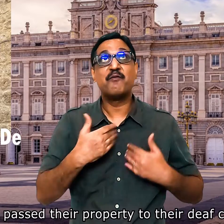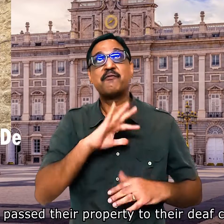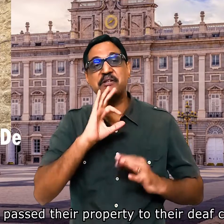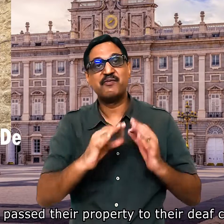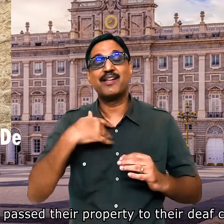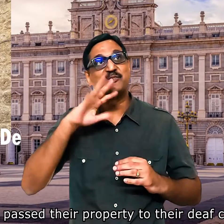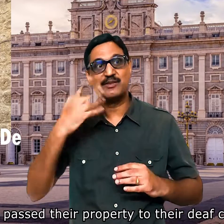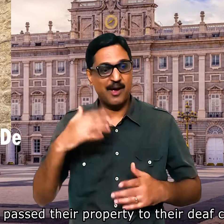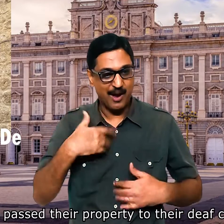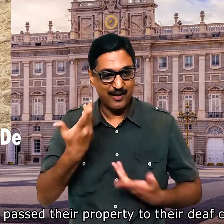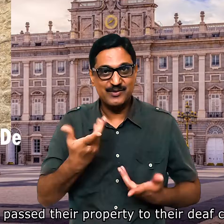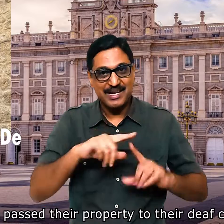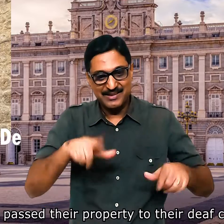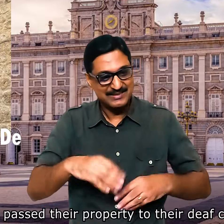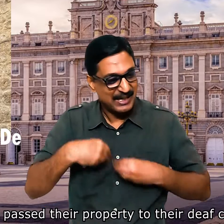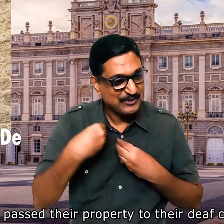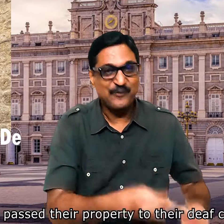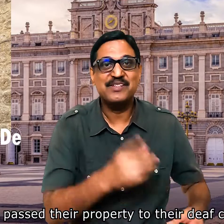The nobles passed the property to the deaf children.